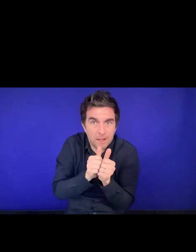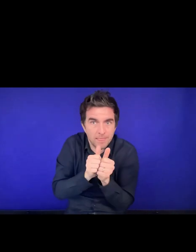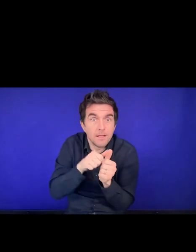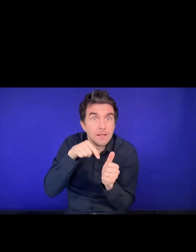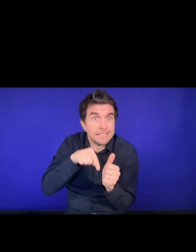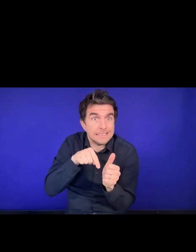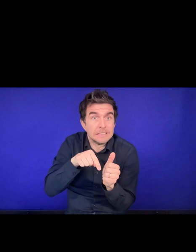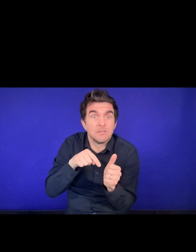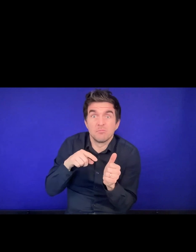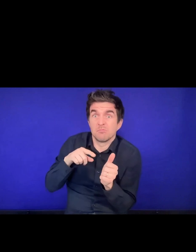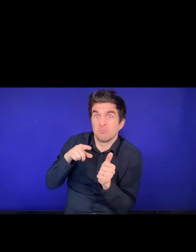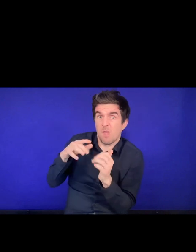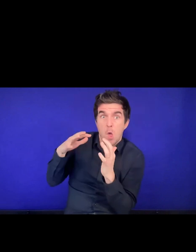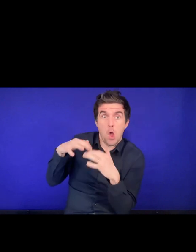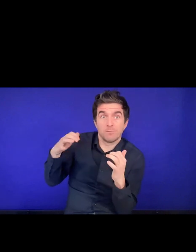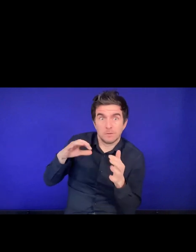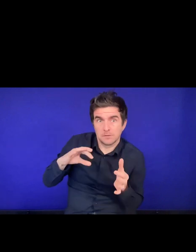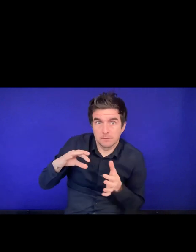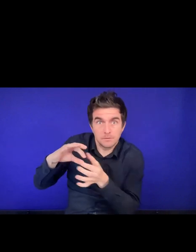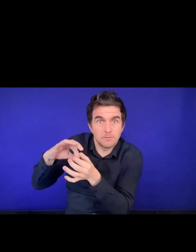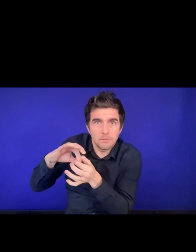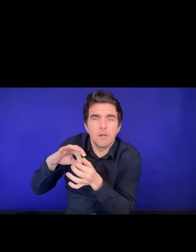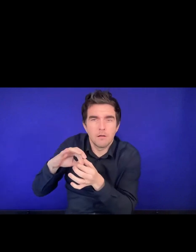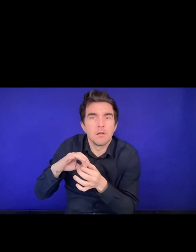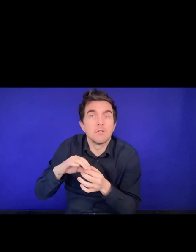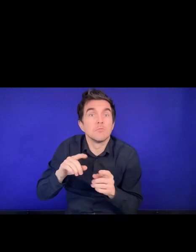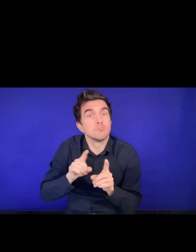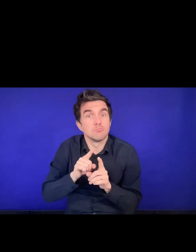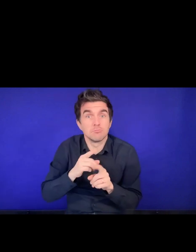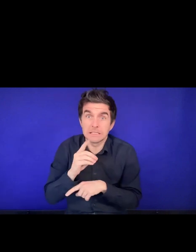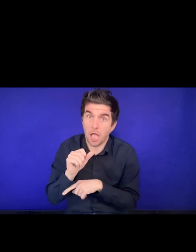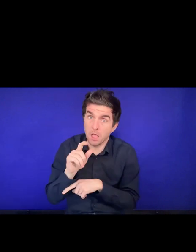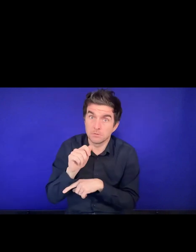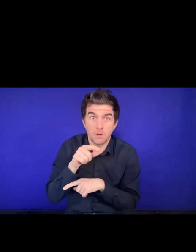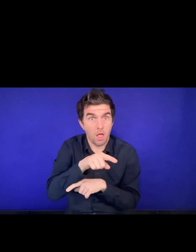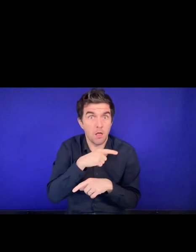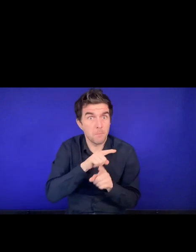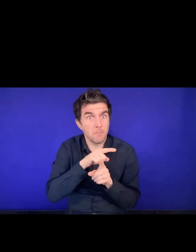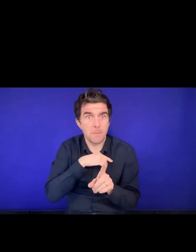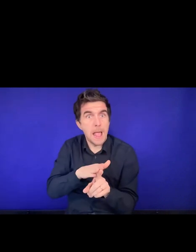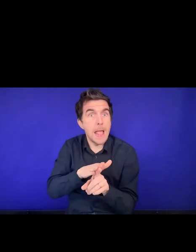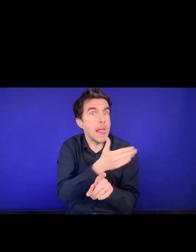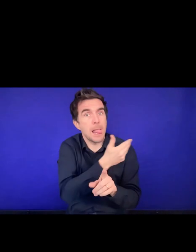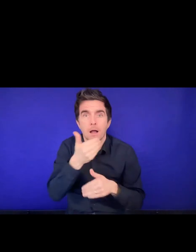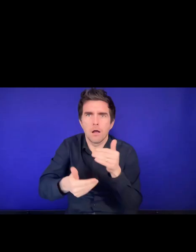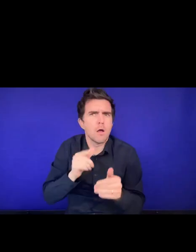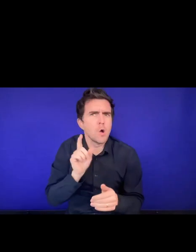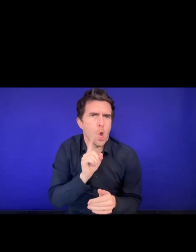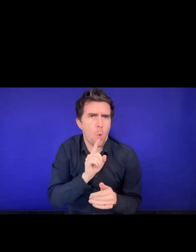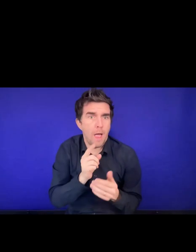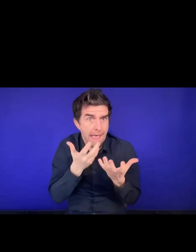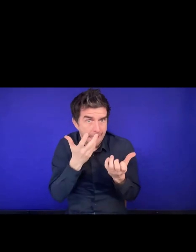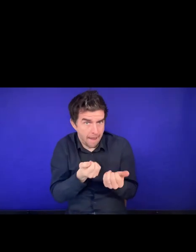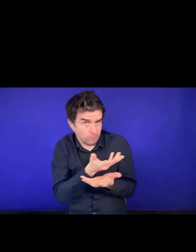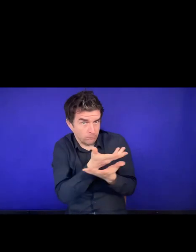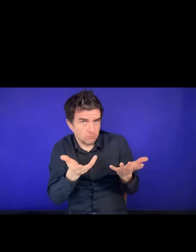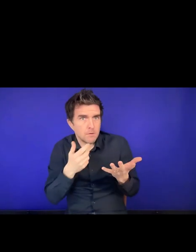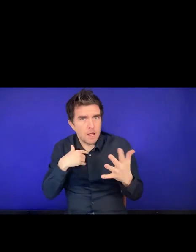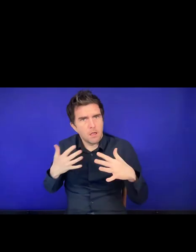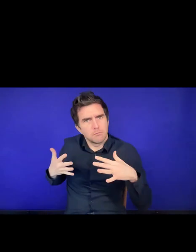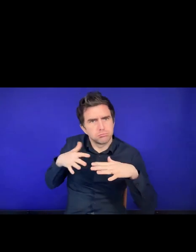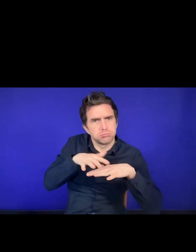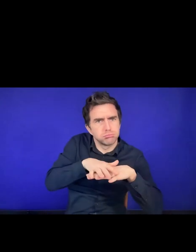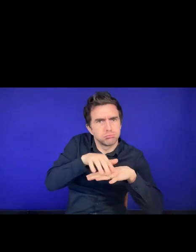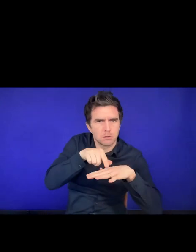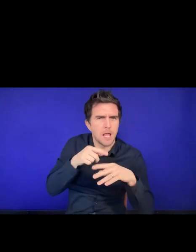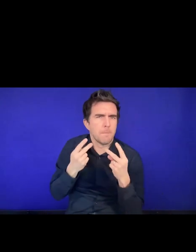Ghana, where the National Statistical Office is working with communities and really have produced these incredible results, filling